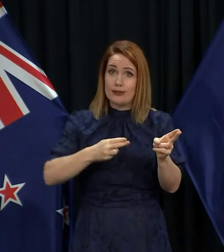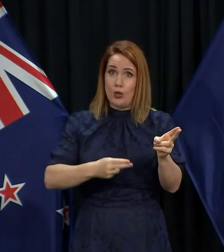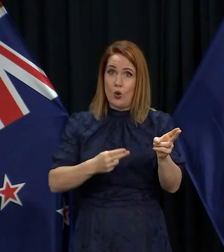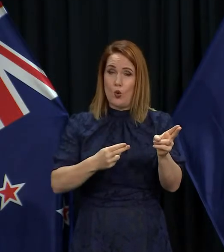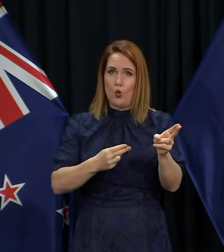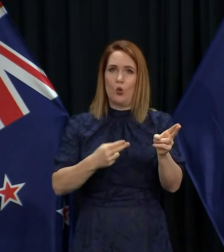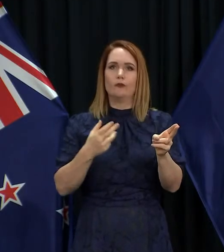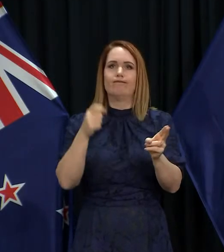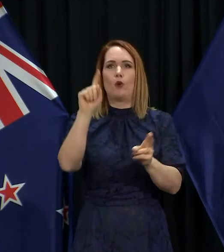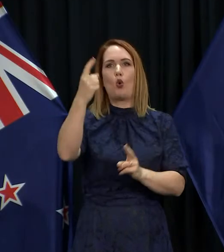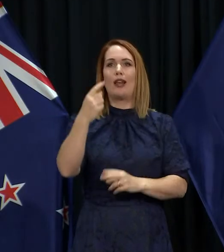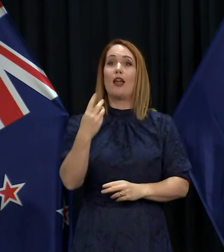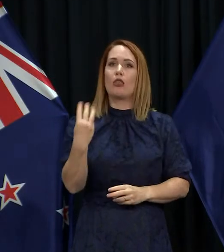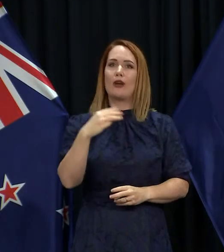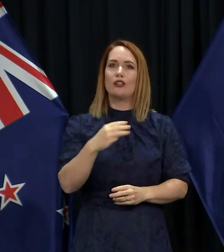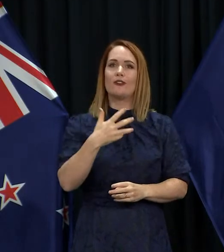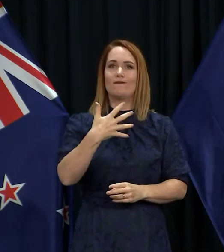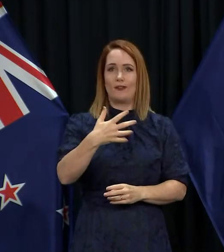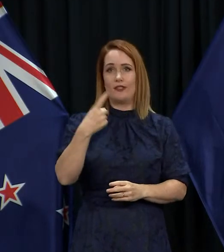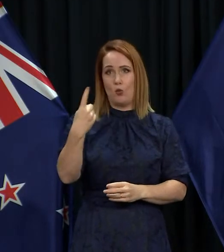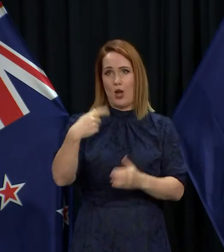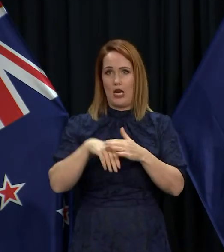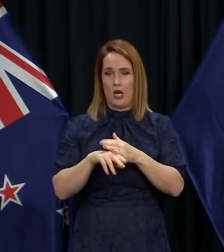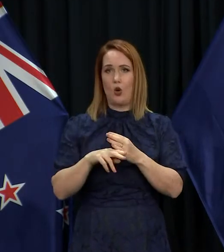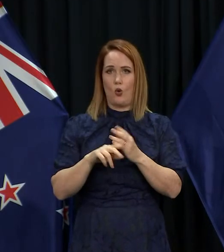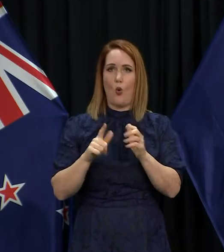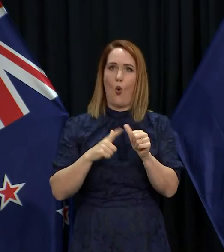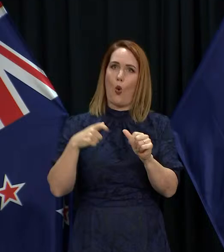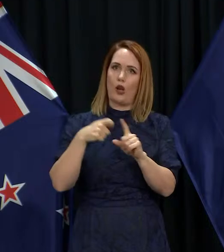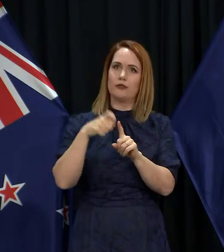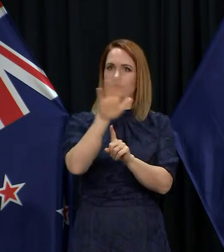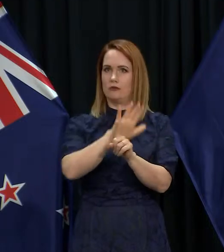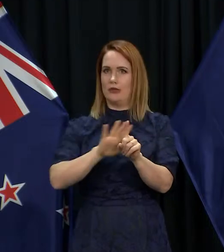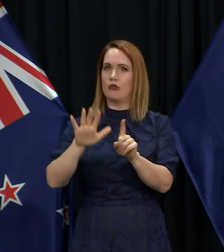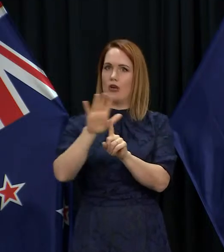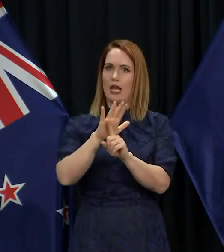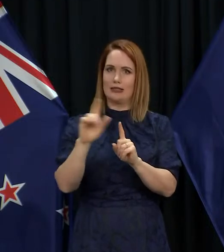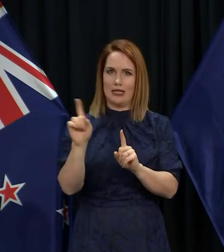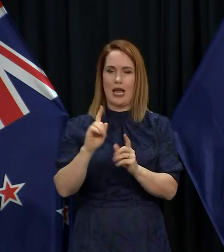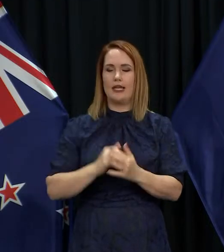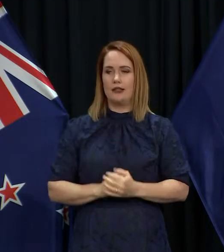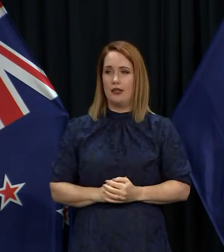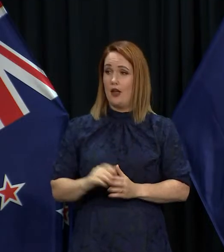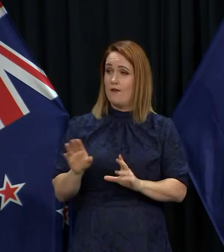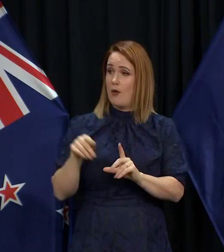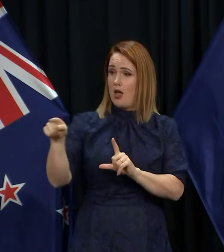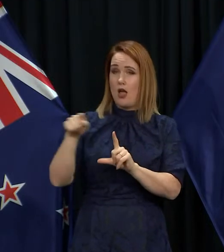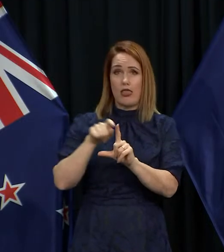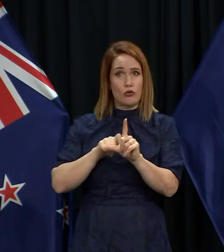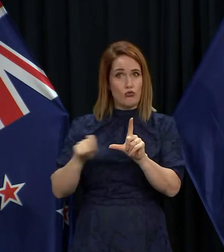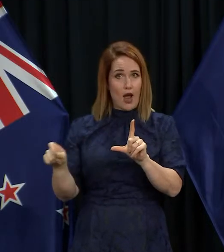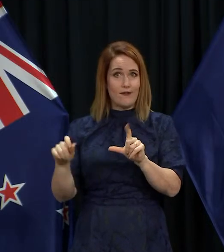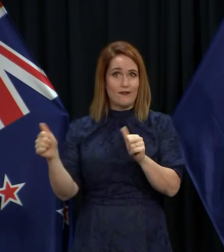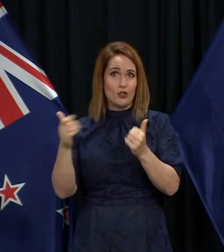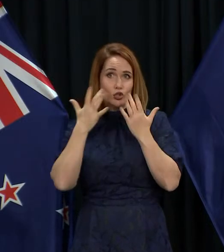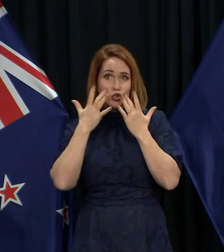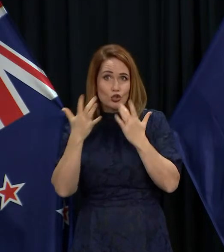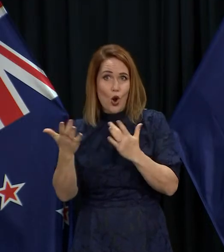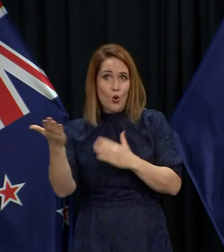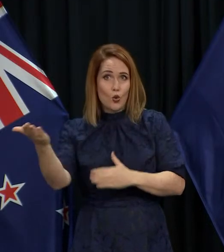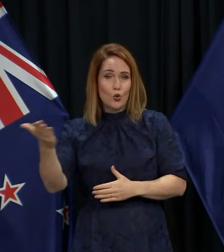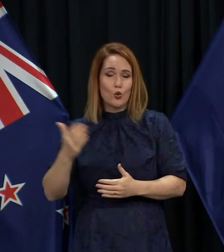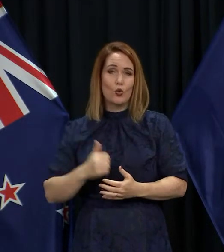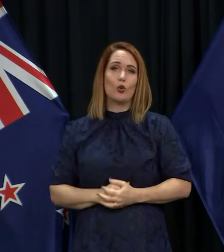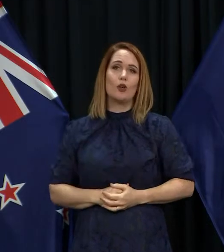across the Auckland Metro hospitals. And as the graph that the PM just showed indicates, that